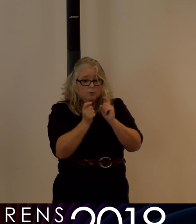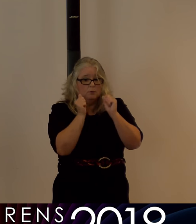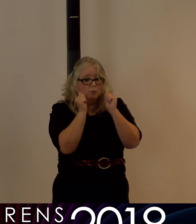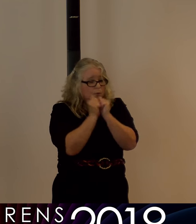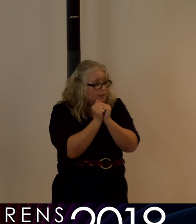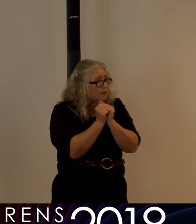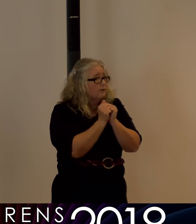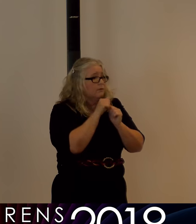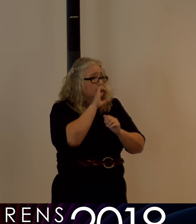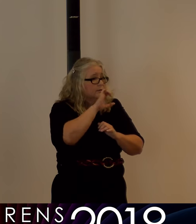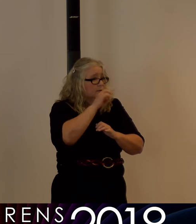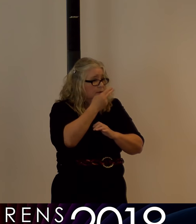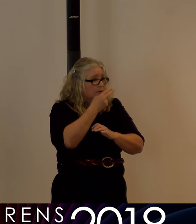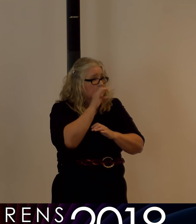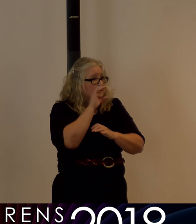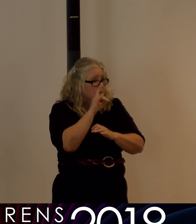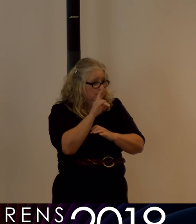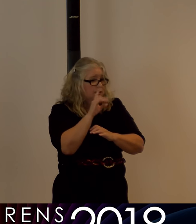Absolutely. And